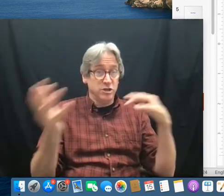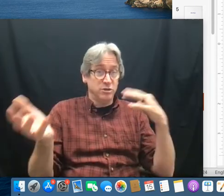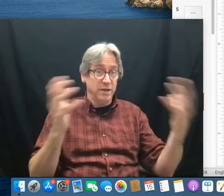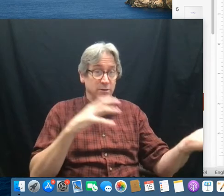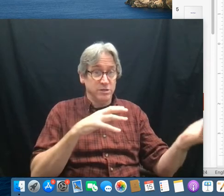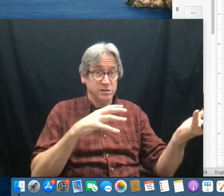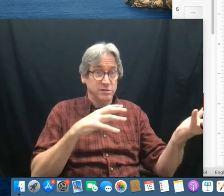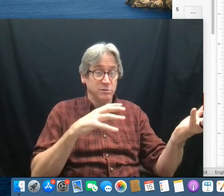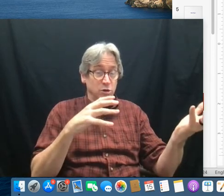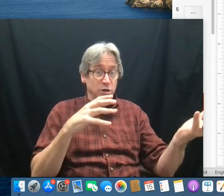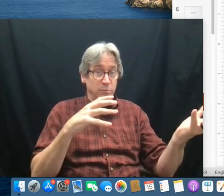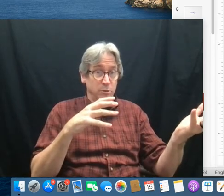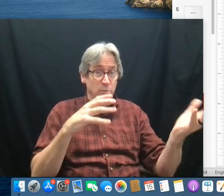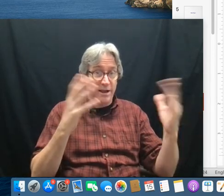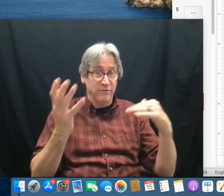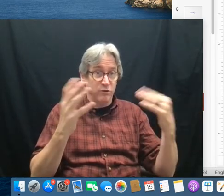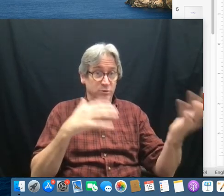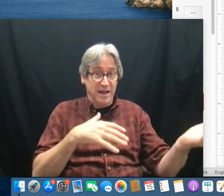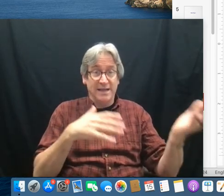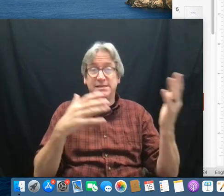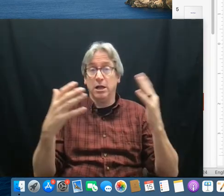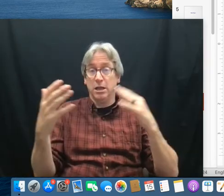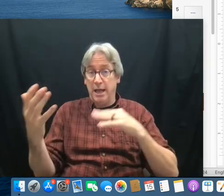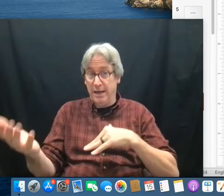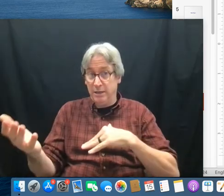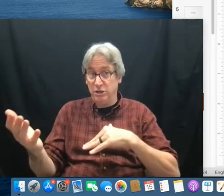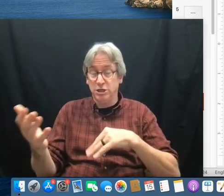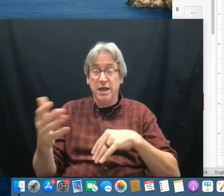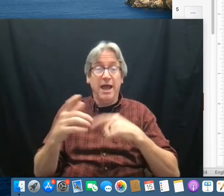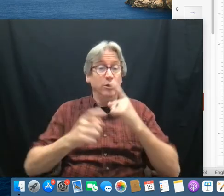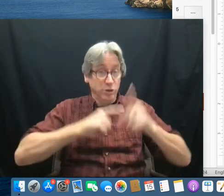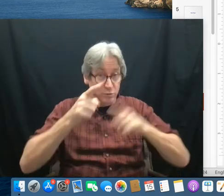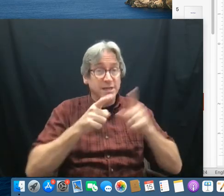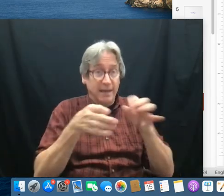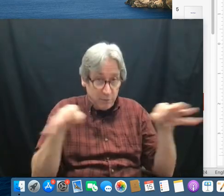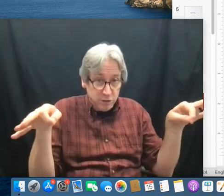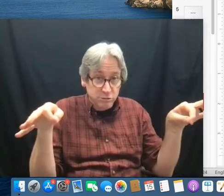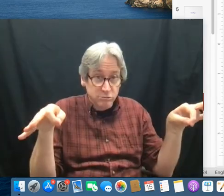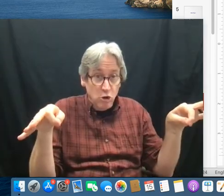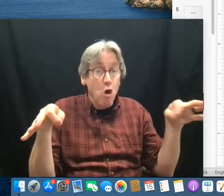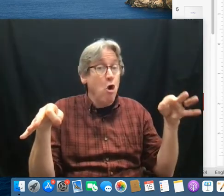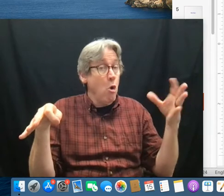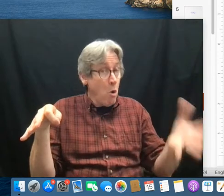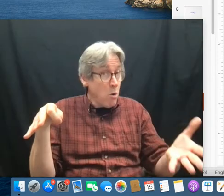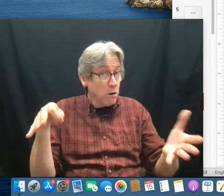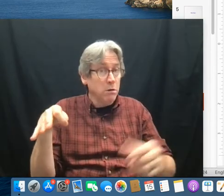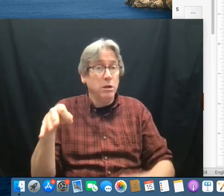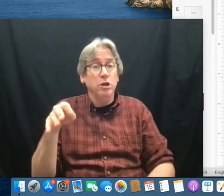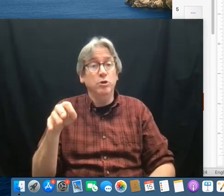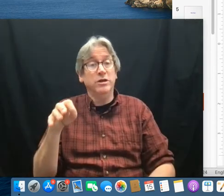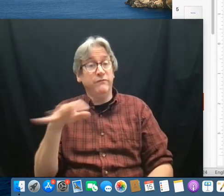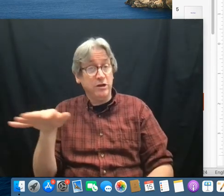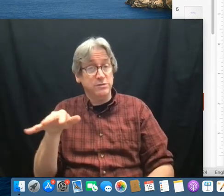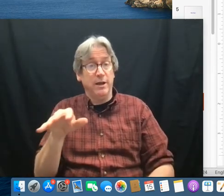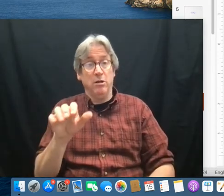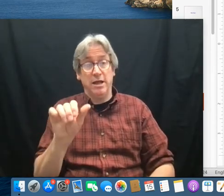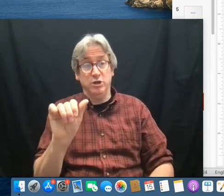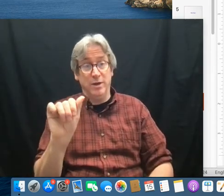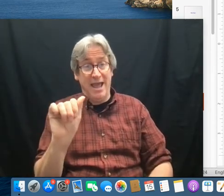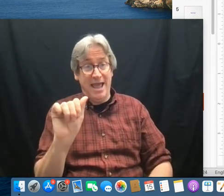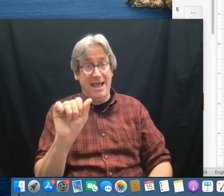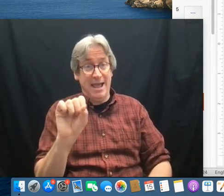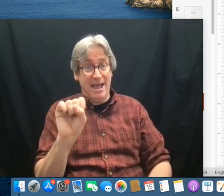in the next slide, I'll talk about those grammatical structures, but right now, I just want you to get used to those signs for object, subject, and